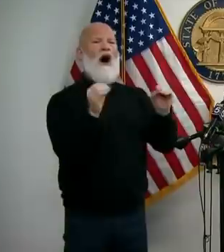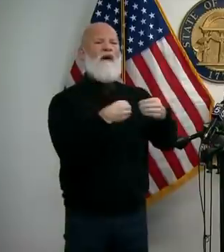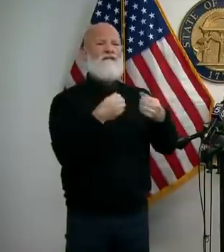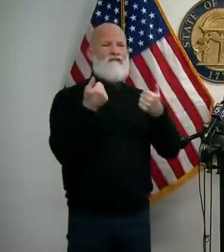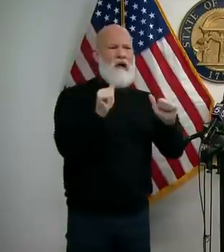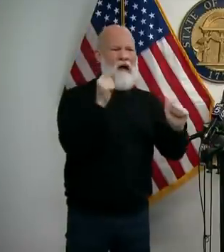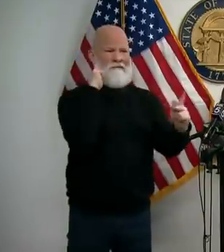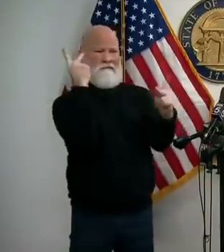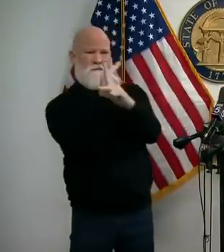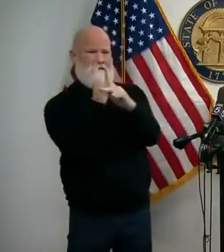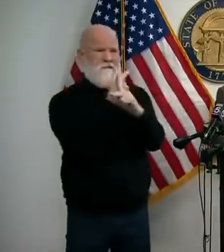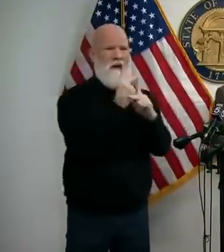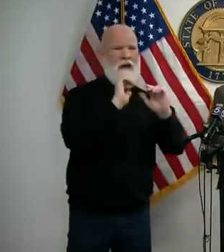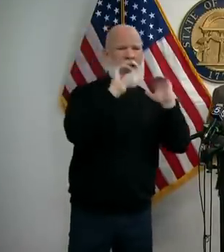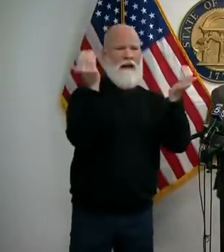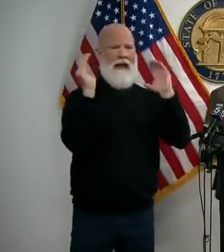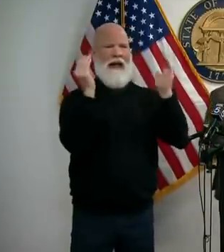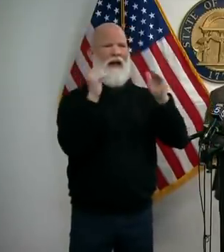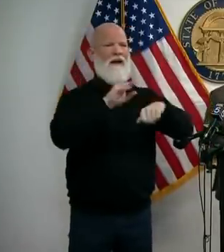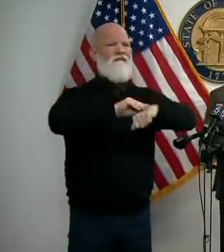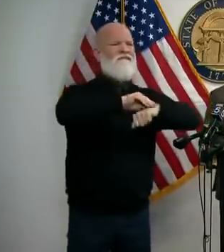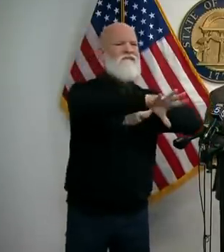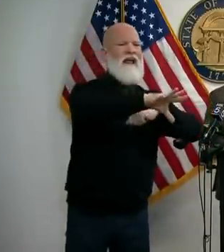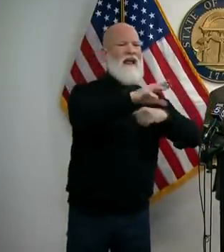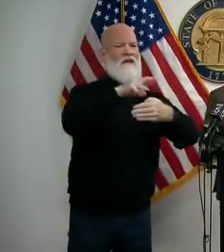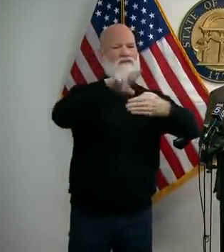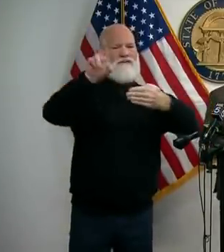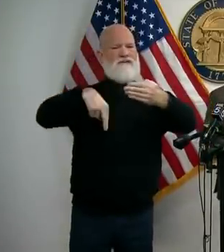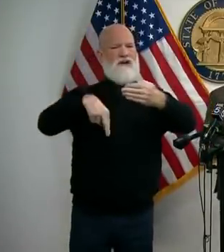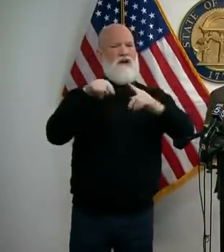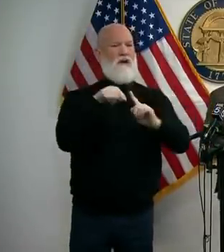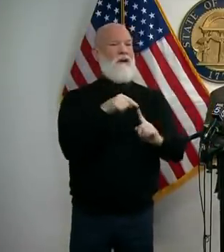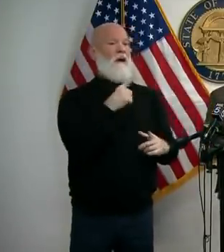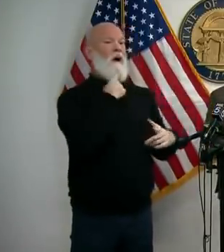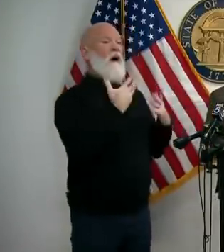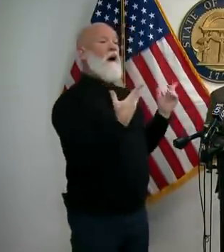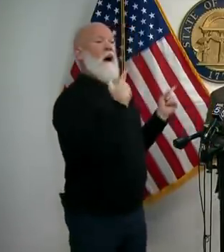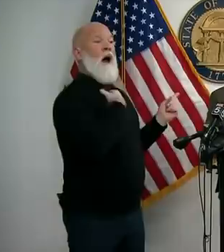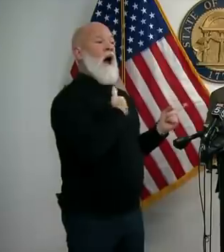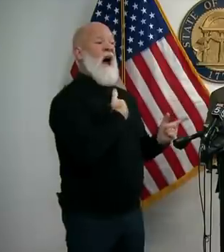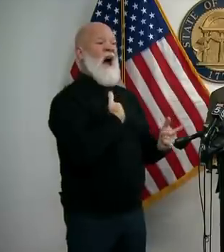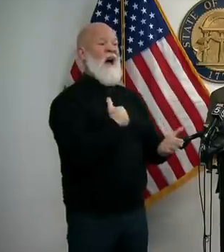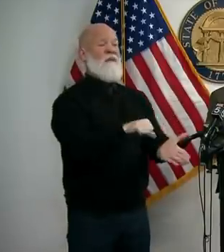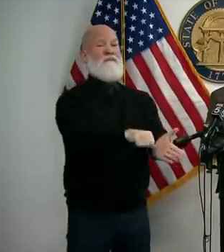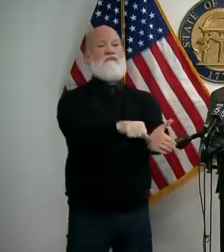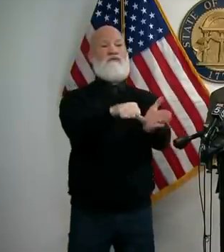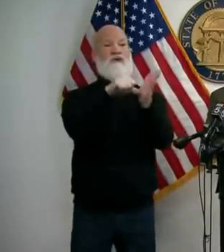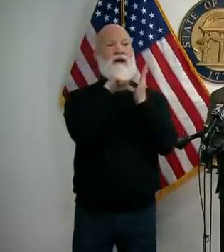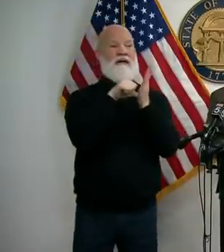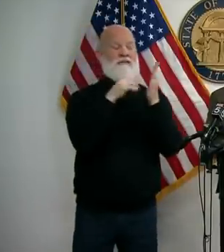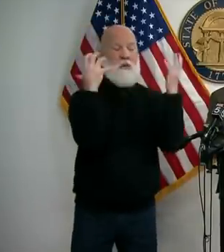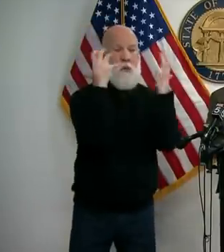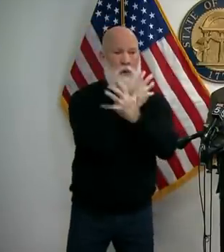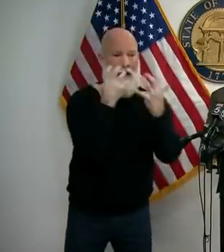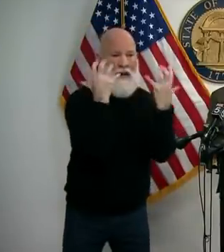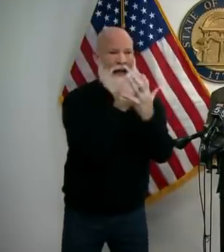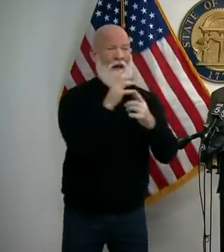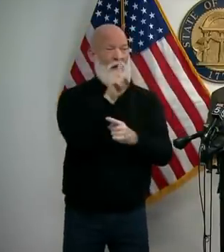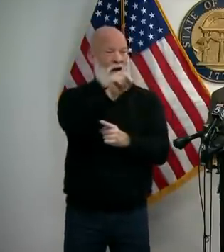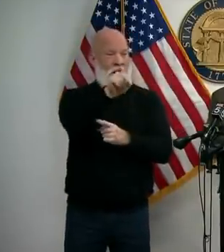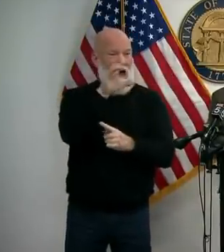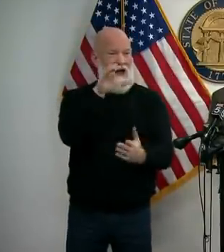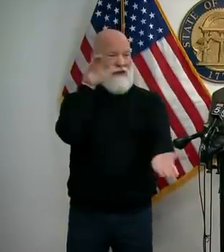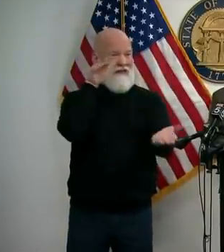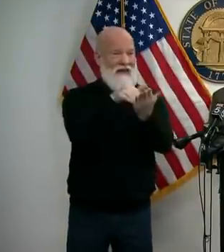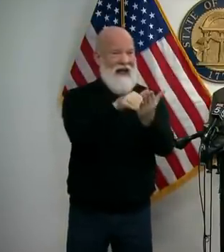general? Not yet, but I will say one thing. It was an impressive feat by whoever did it to get 100,000 people to show up on